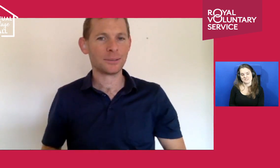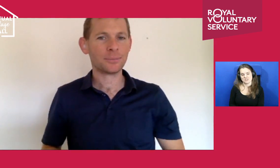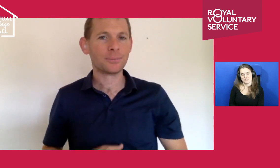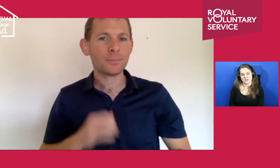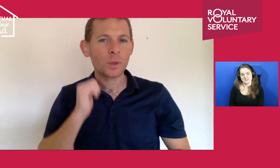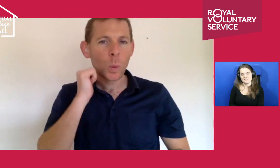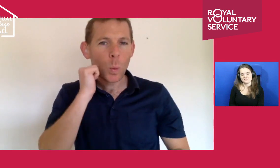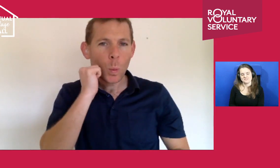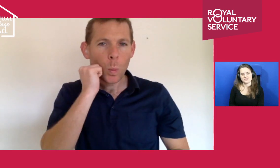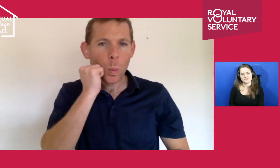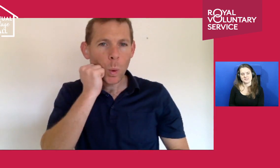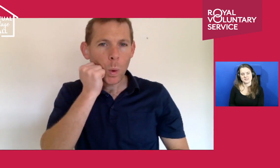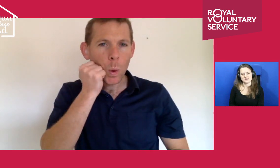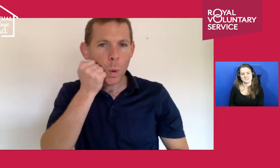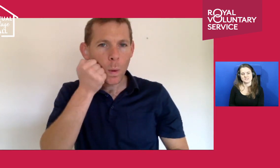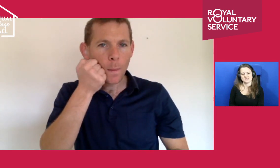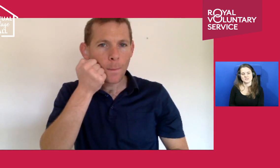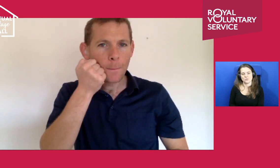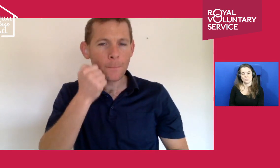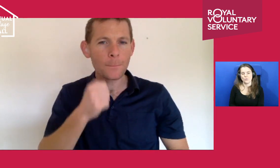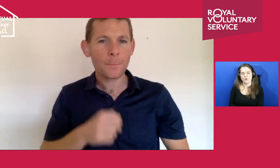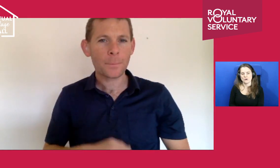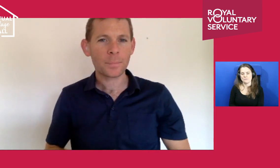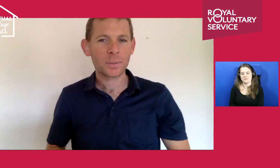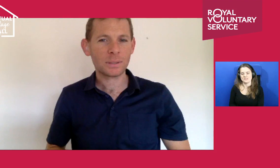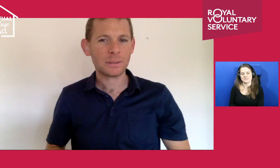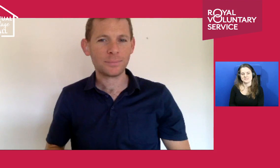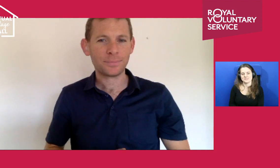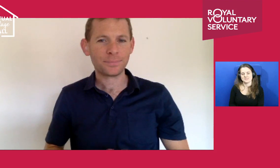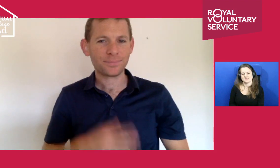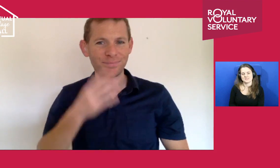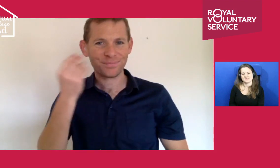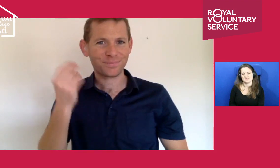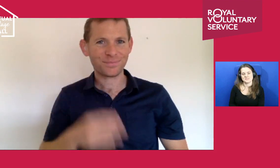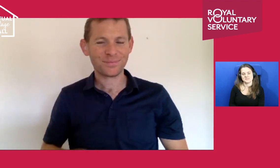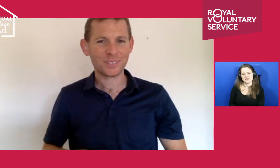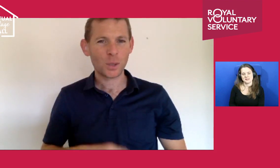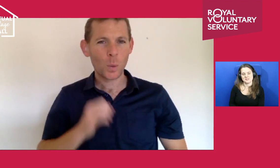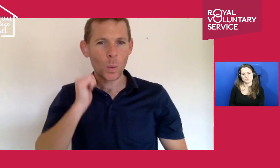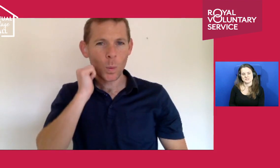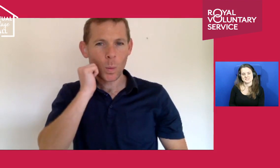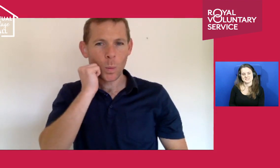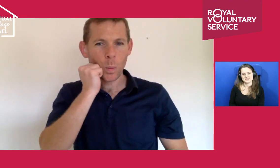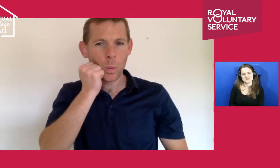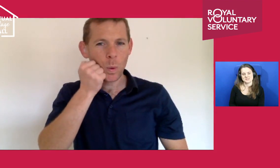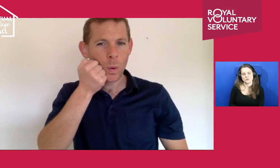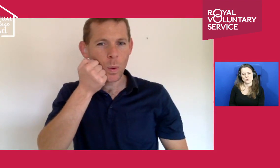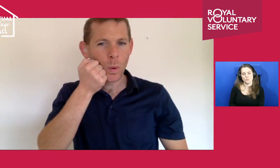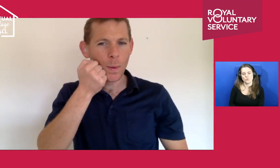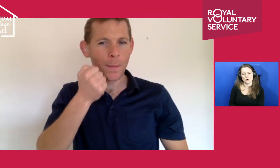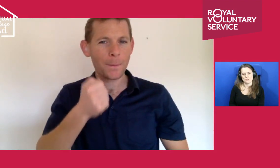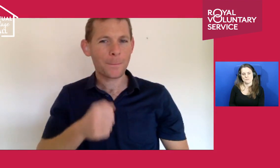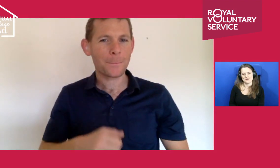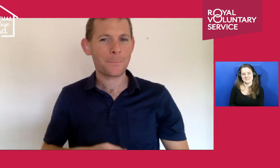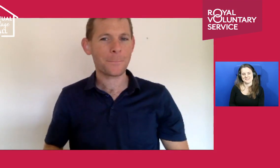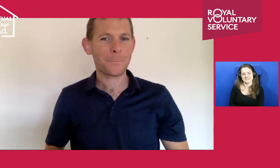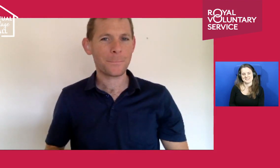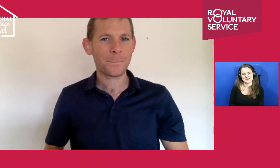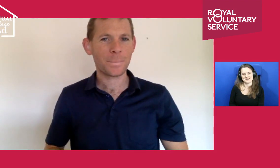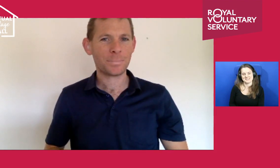In the rest of the UK, the sign is warm. See that little twist?